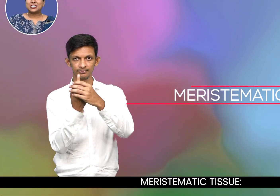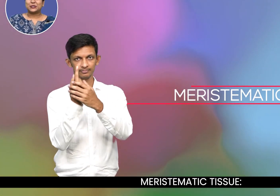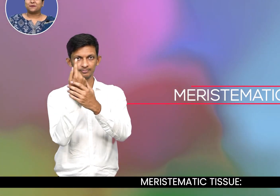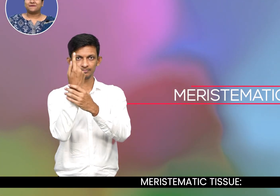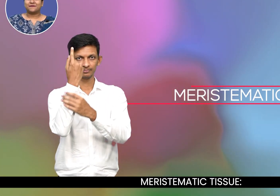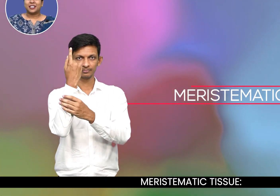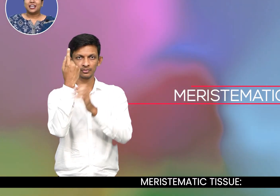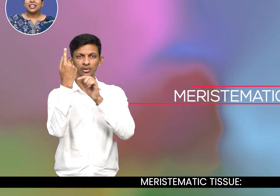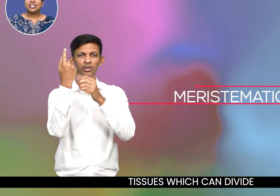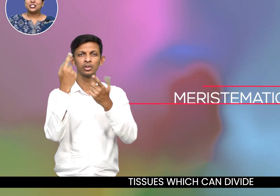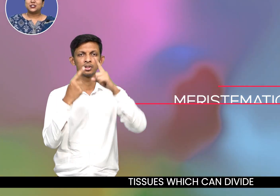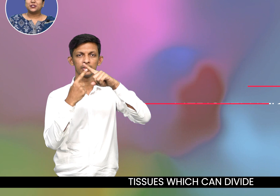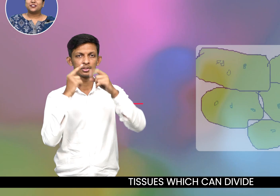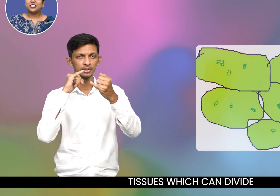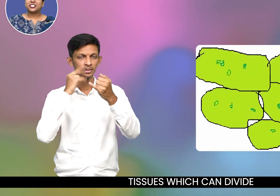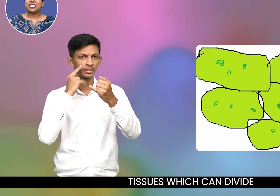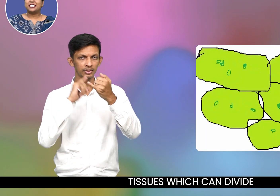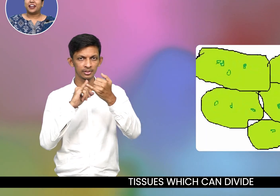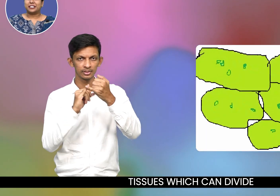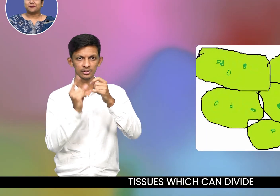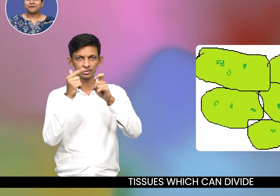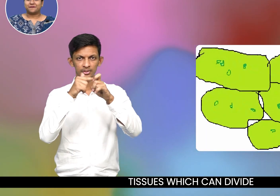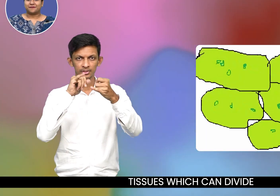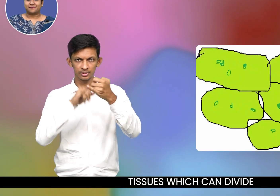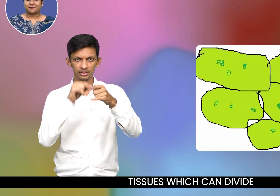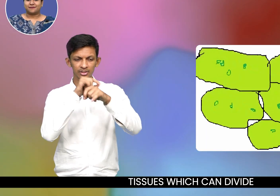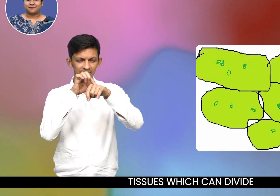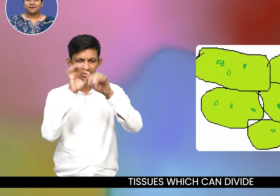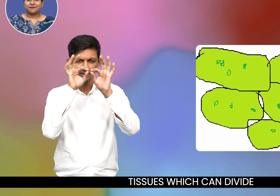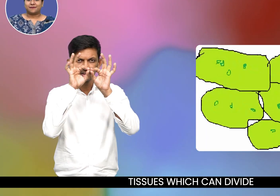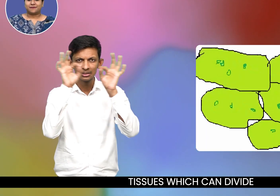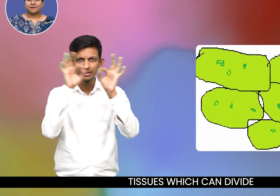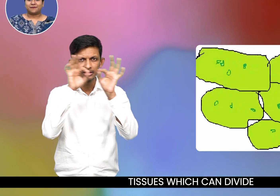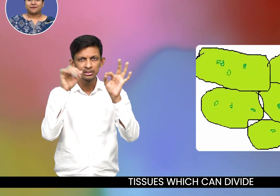Meristematic tissue. Tissues which can divide.